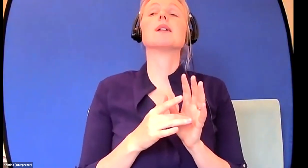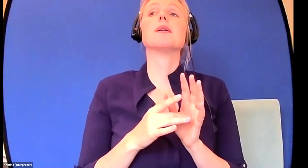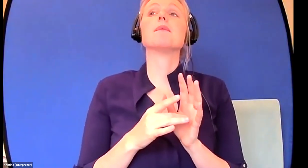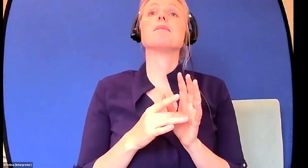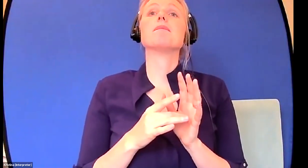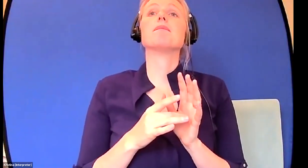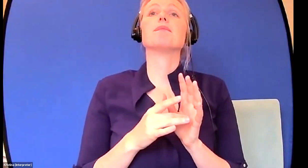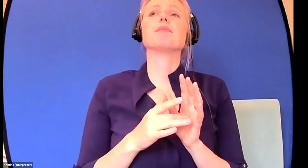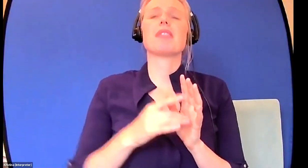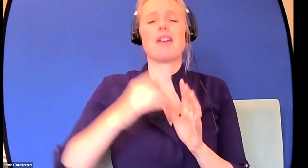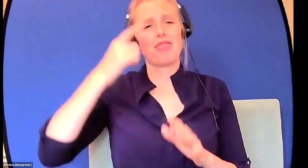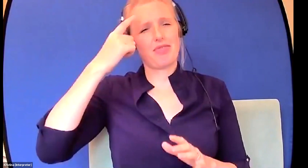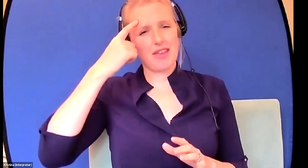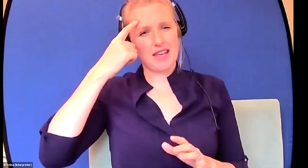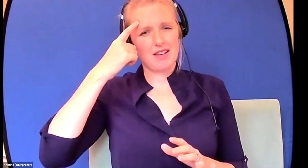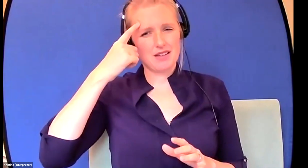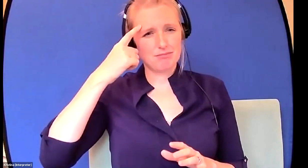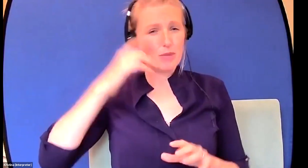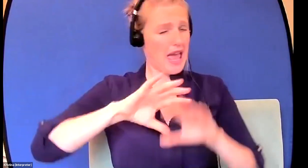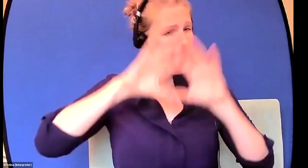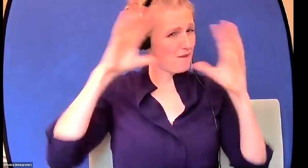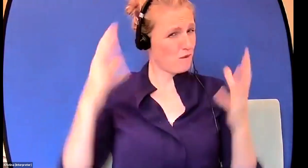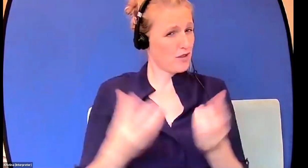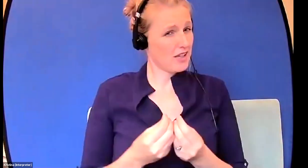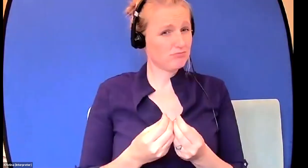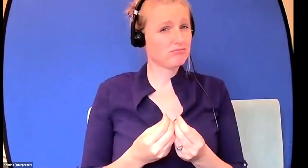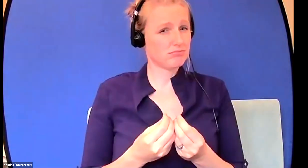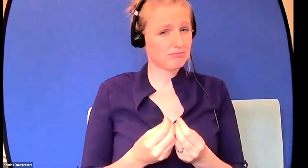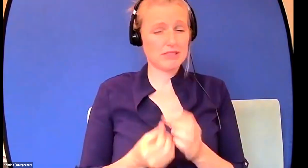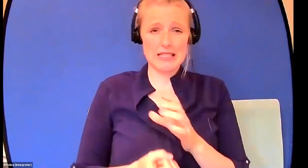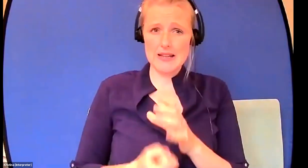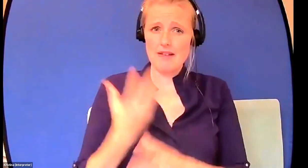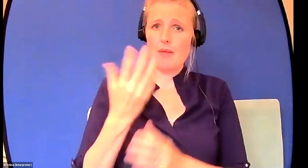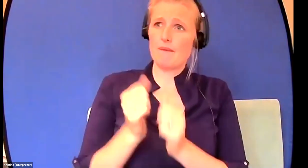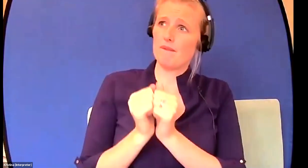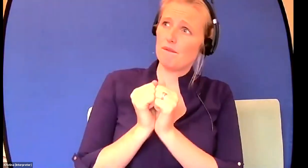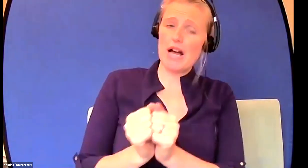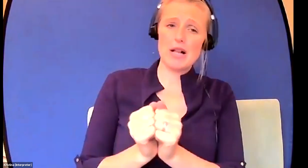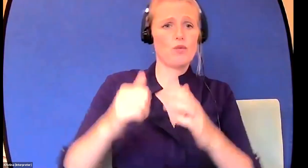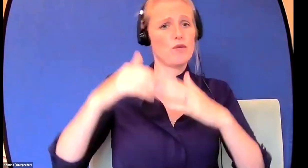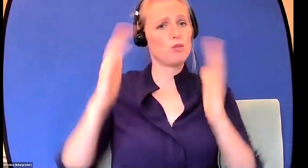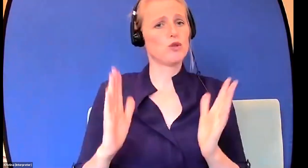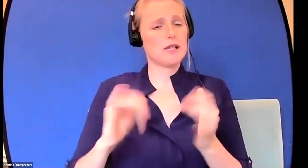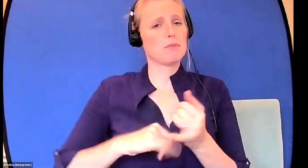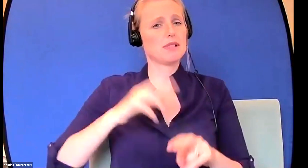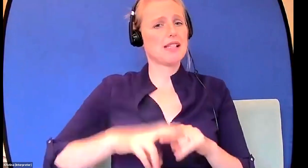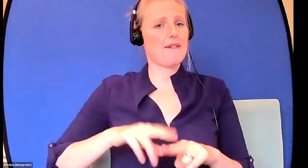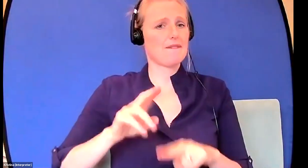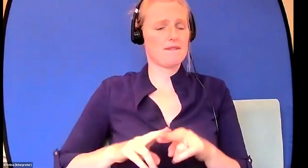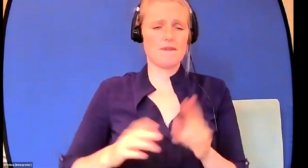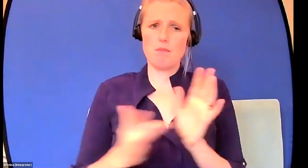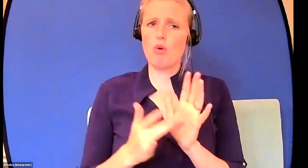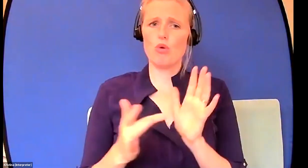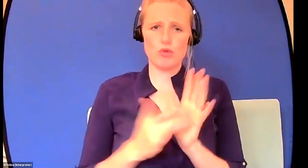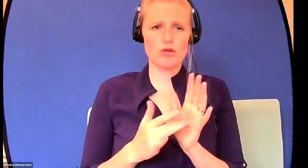a holistic model, I think, around trying to kind of develop the value of the museum in various kinds of measures, I think then that